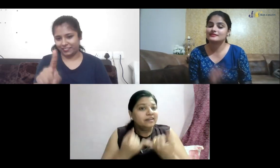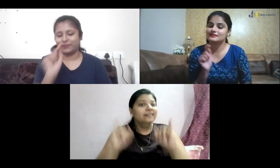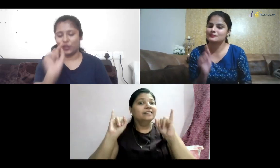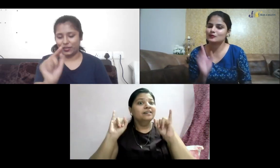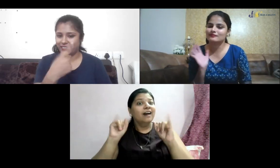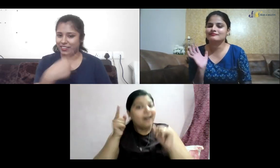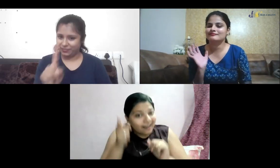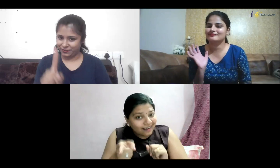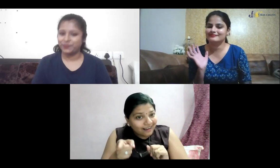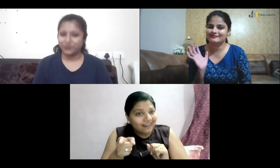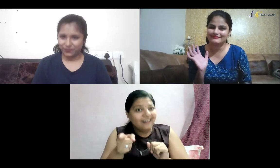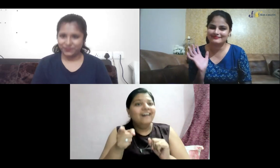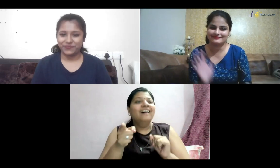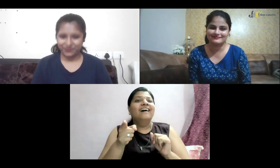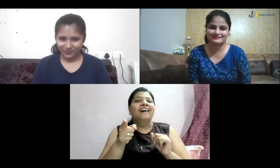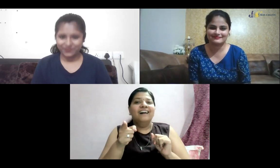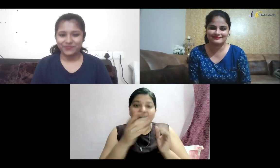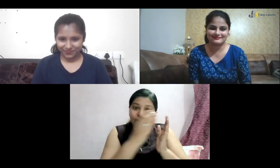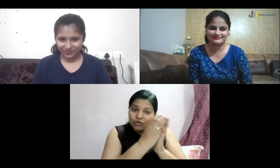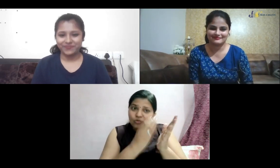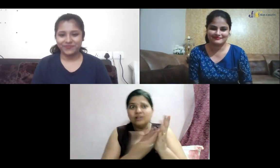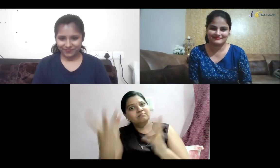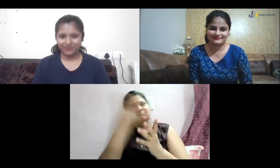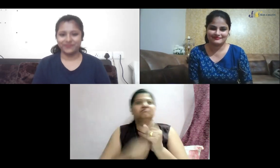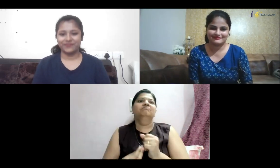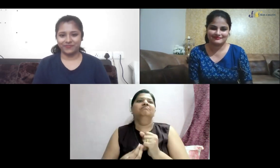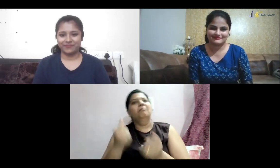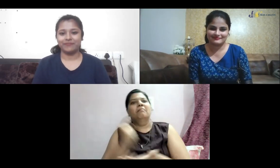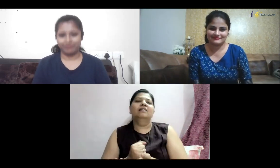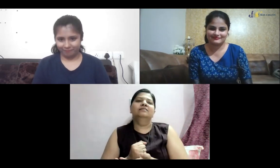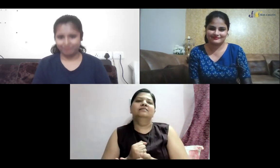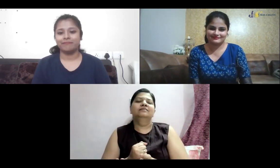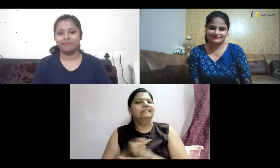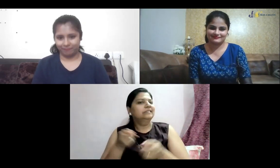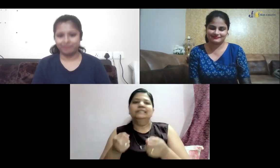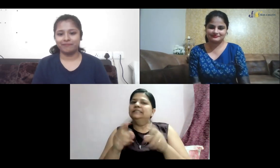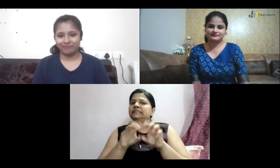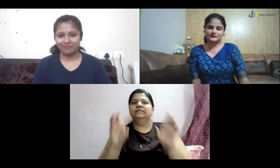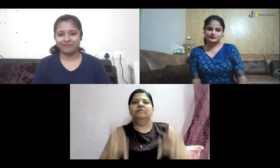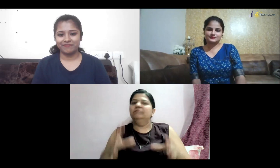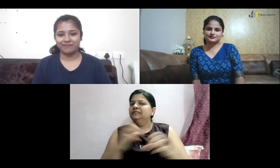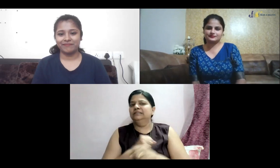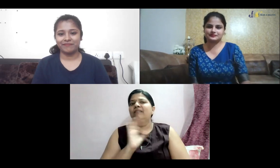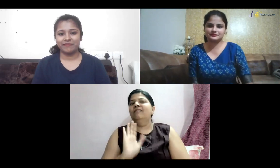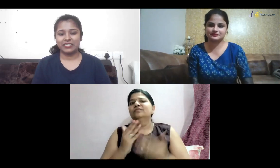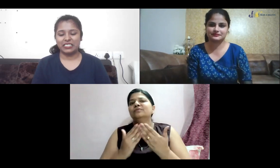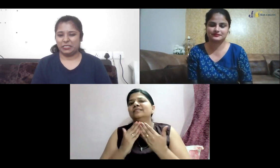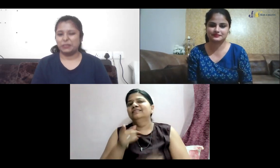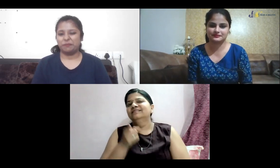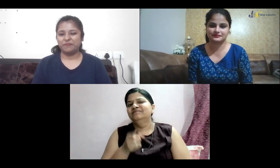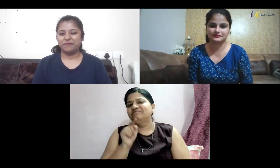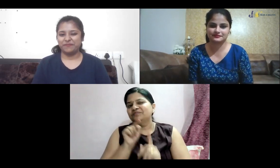manage. So they have to independent themselves. So the course should be add on these things. This is most important.